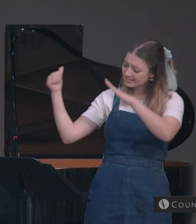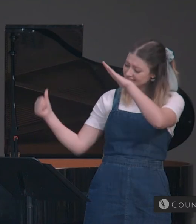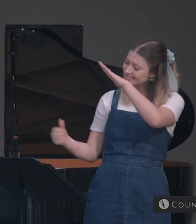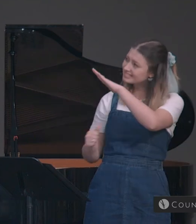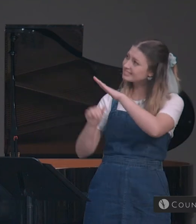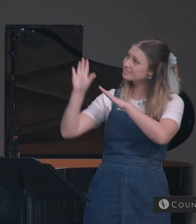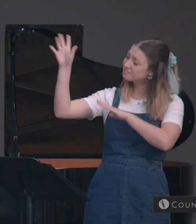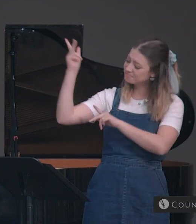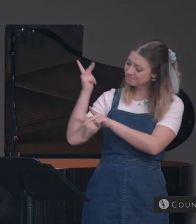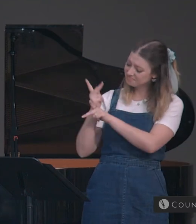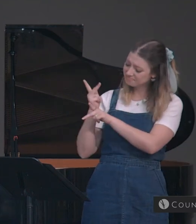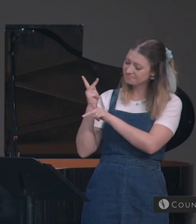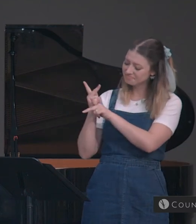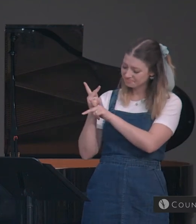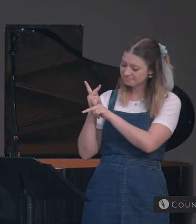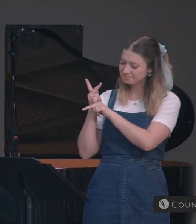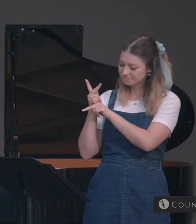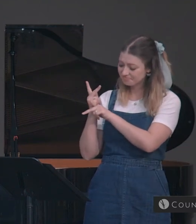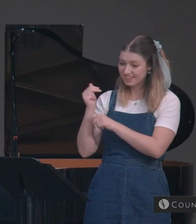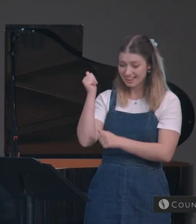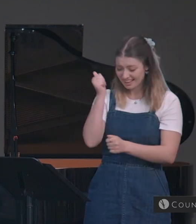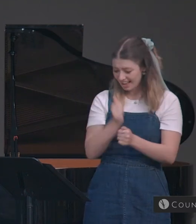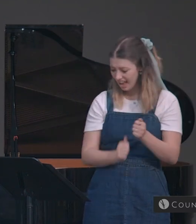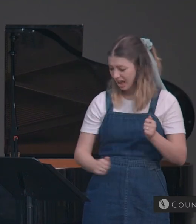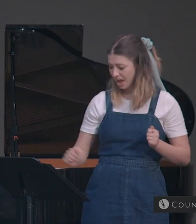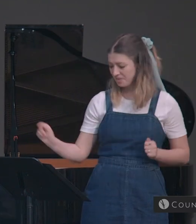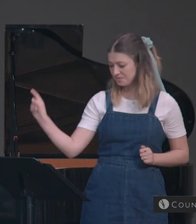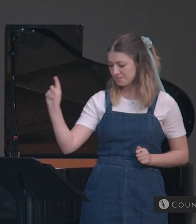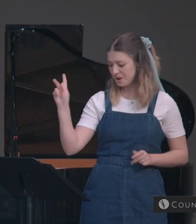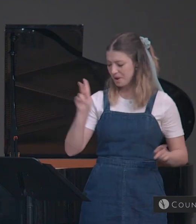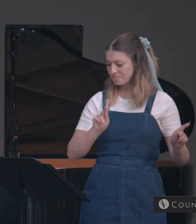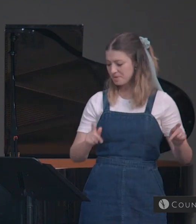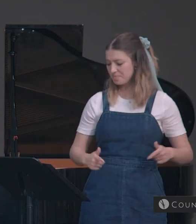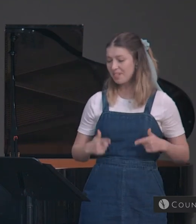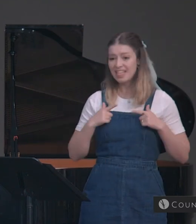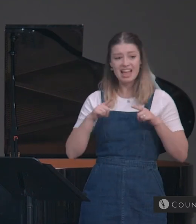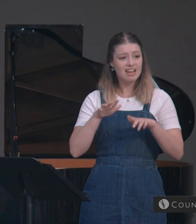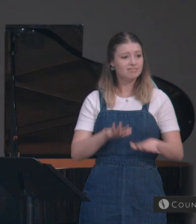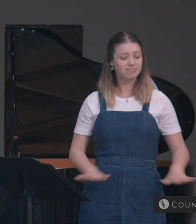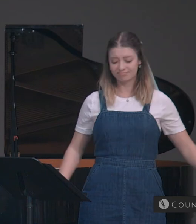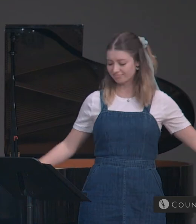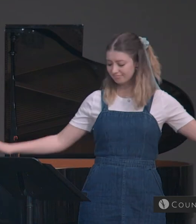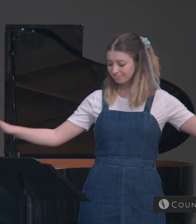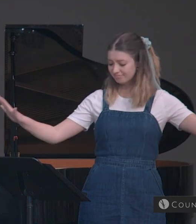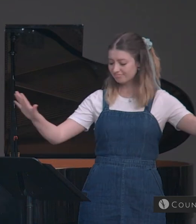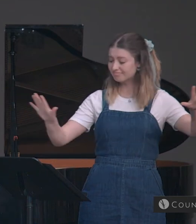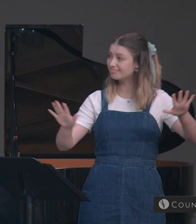borrows life from thee is ever in thy